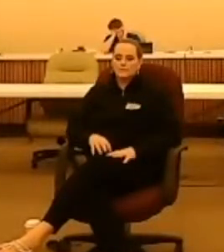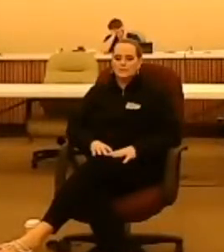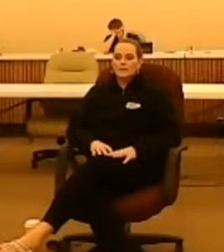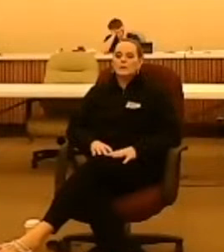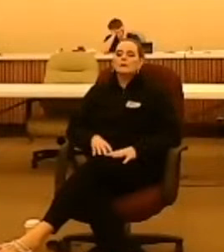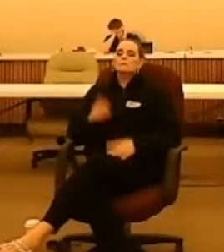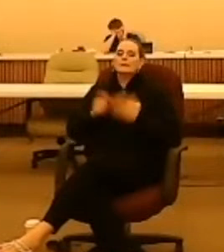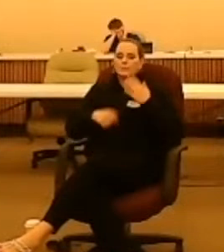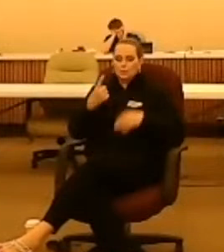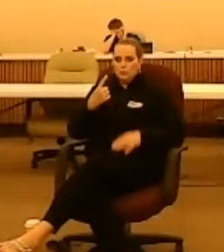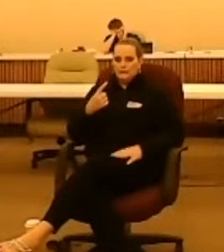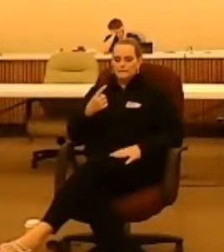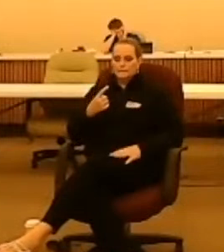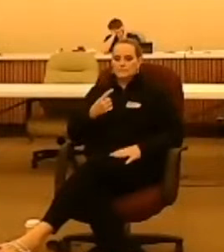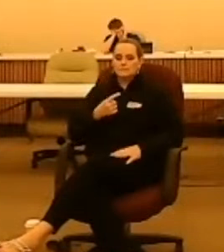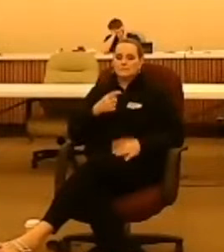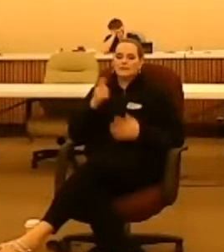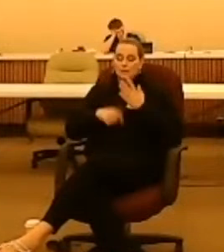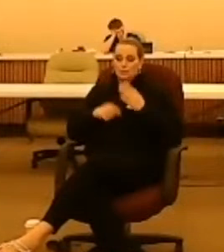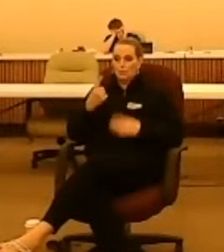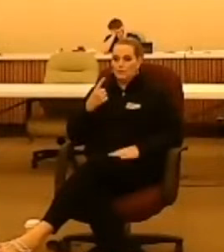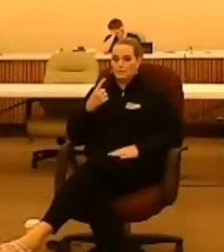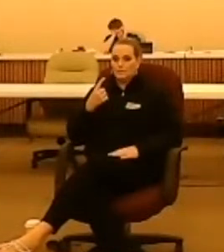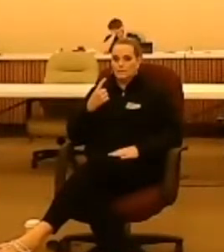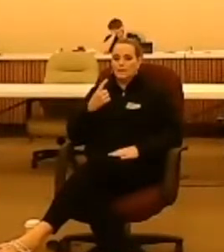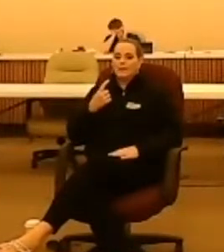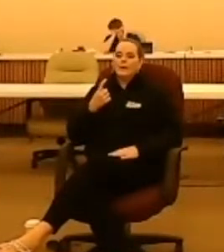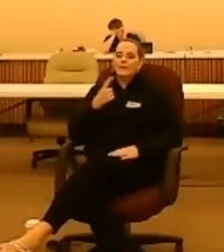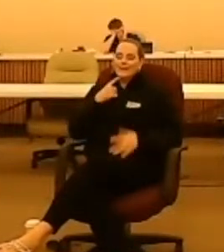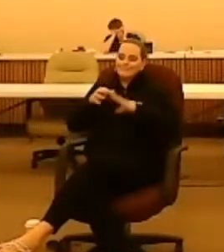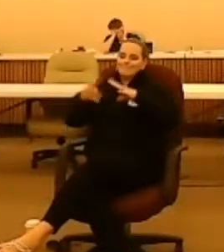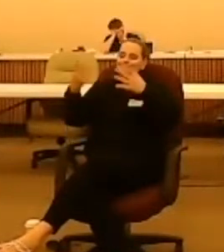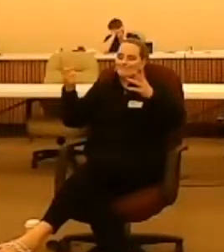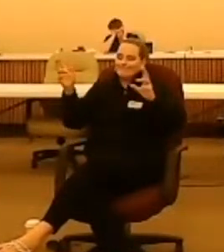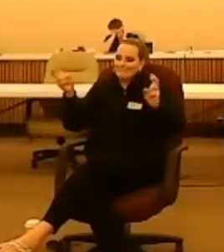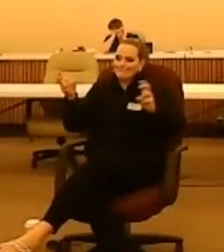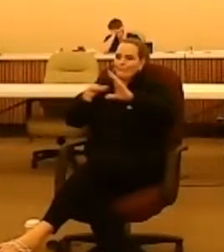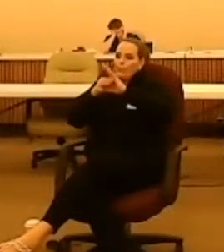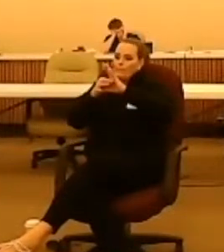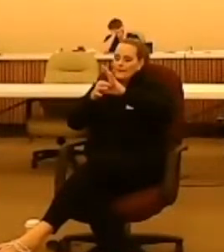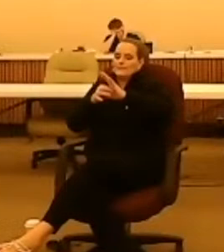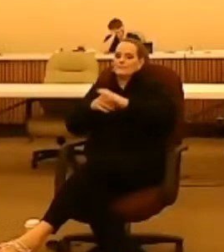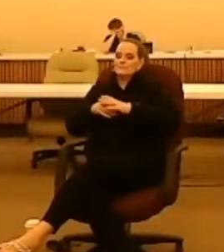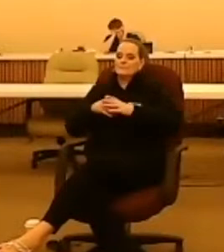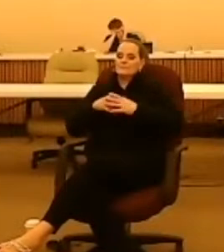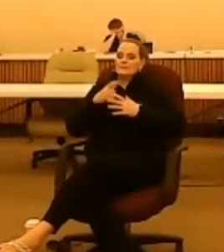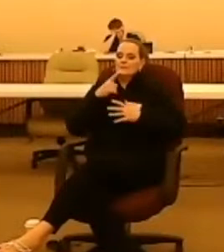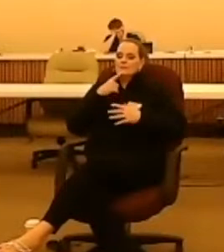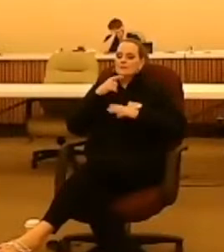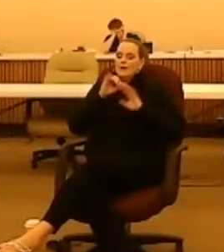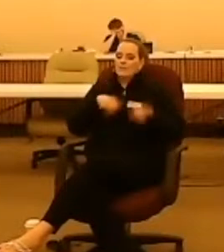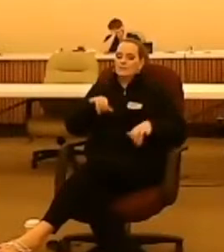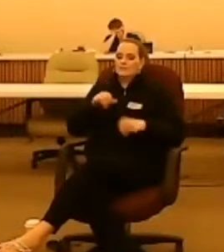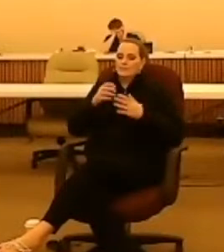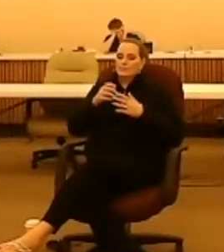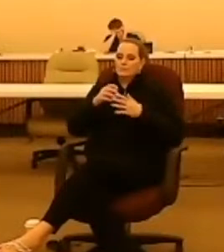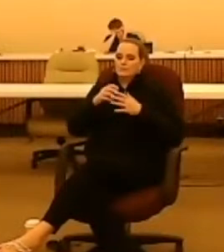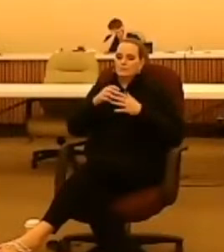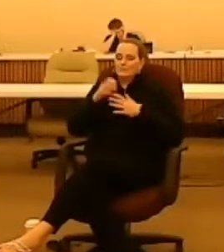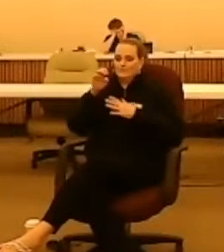It's in Article 1. It's in Article 1, which is the meat of the ethical standards of conduct, provides